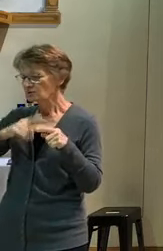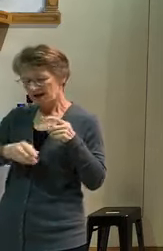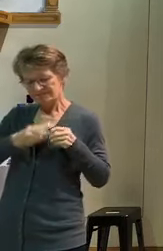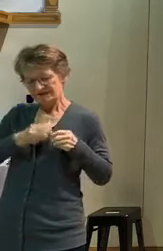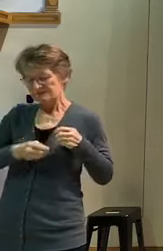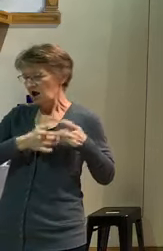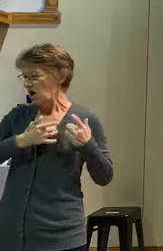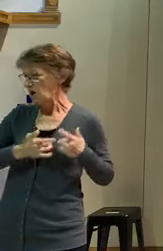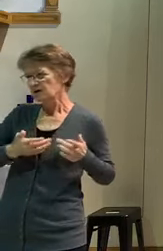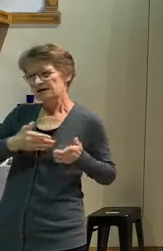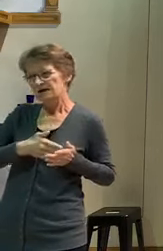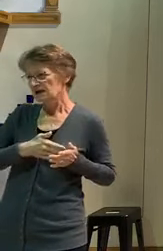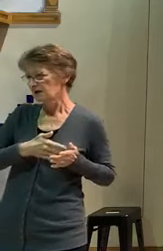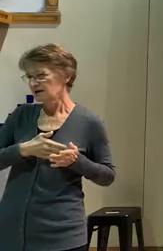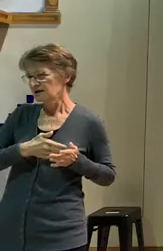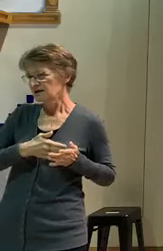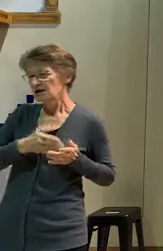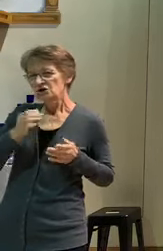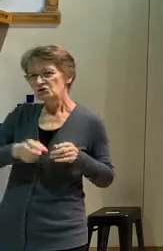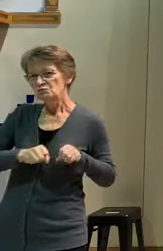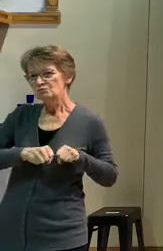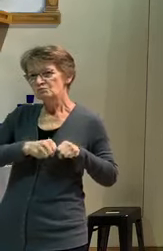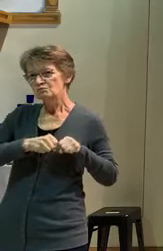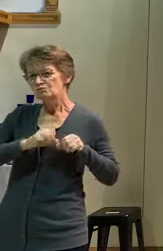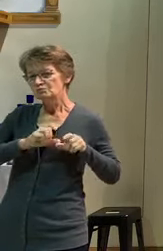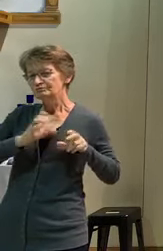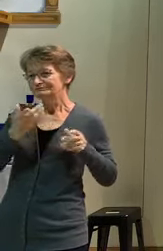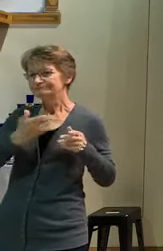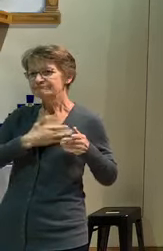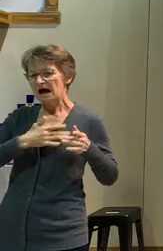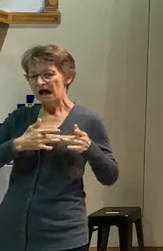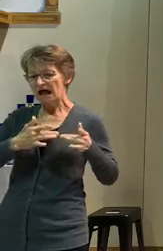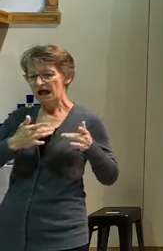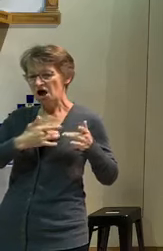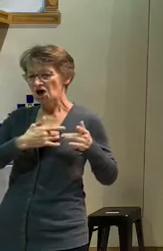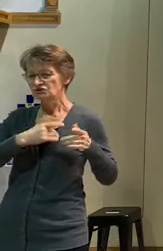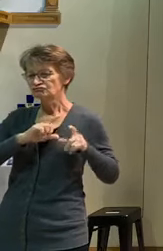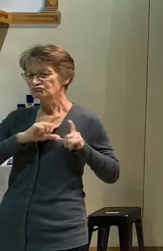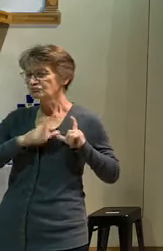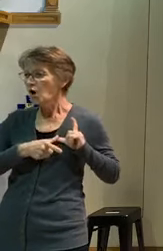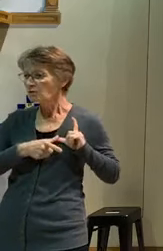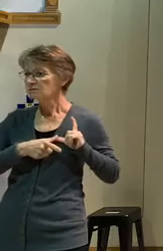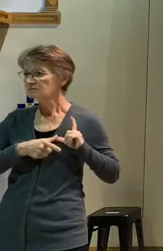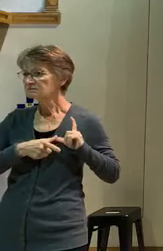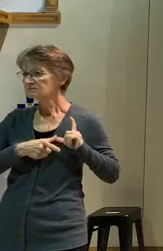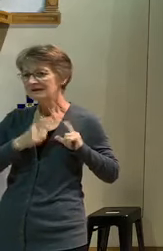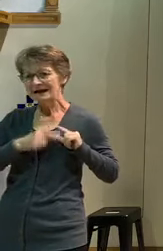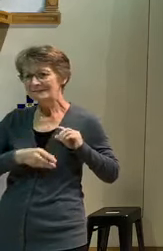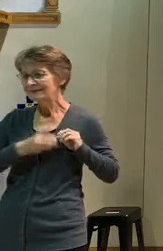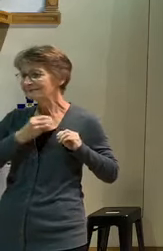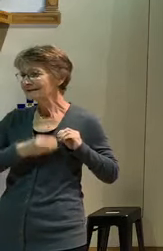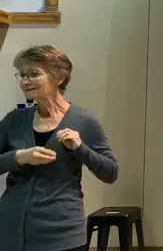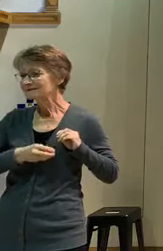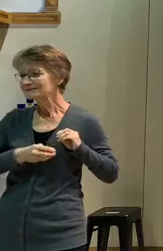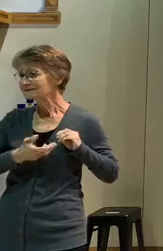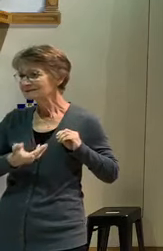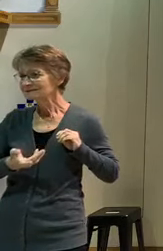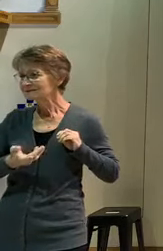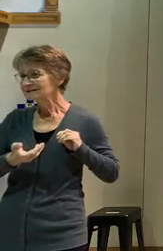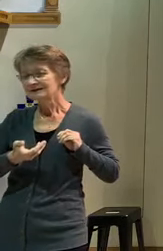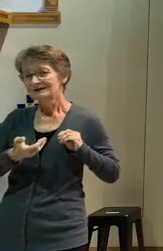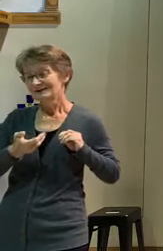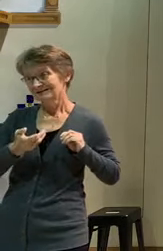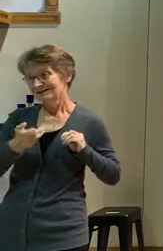again." Isn't that a beautiful country western song? They all speak about the heart. But is our